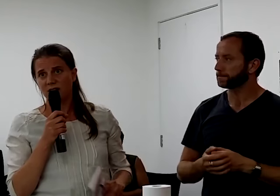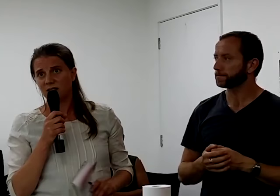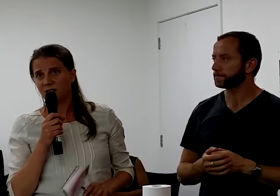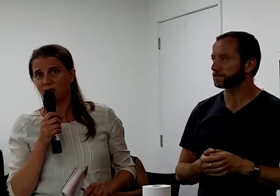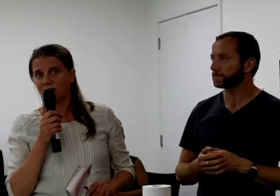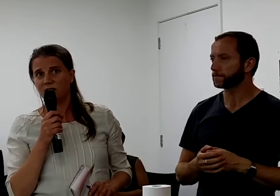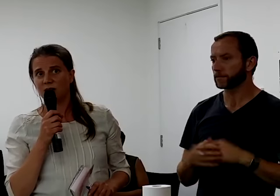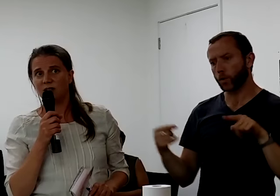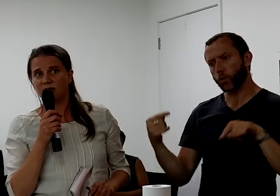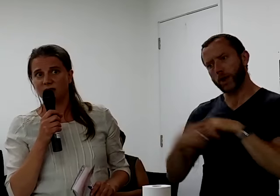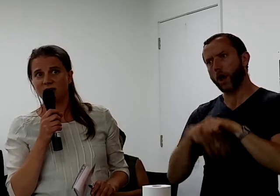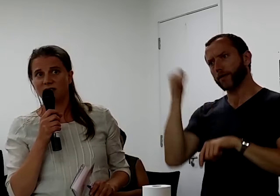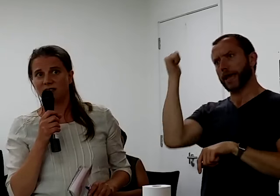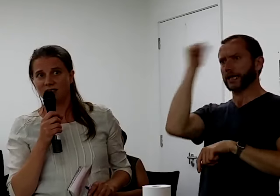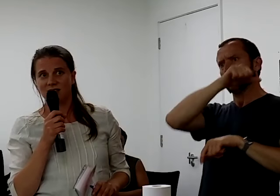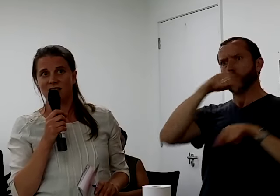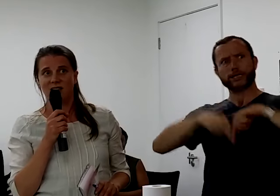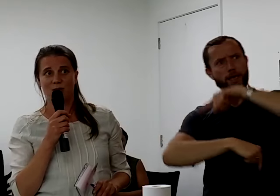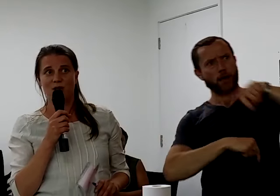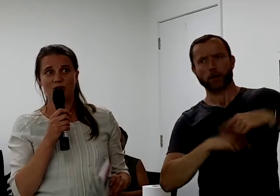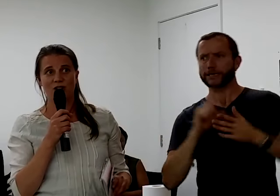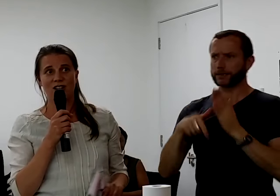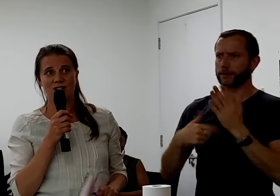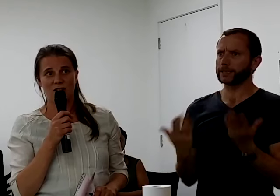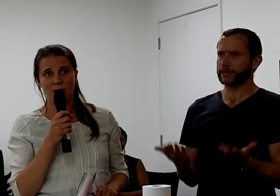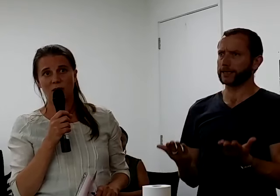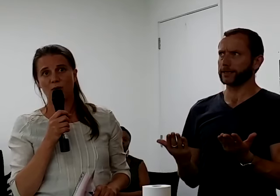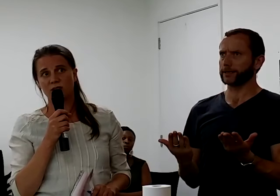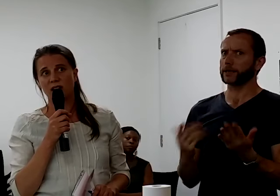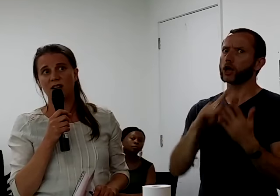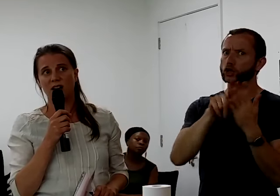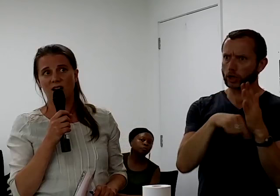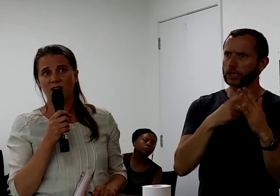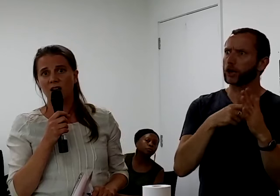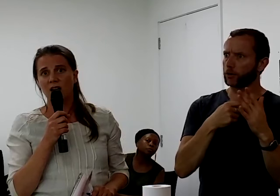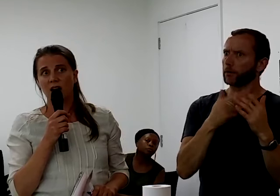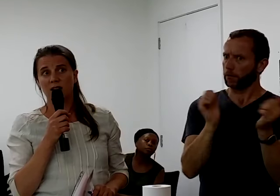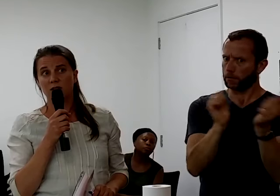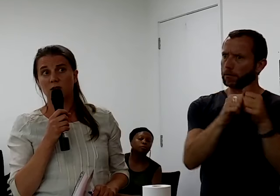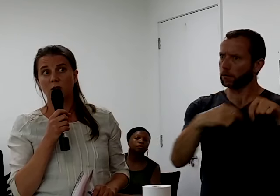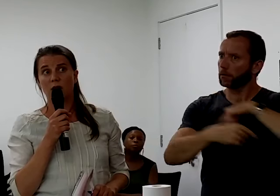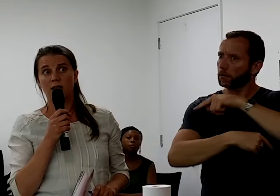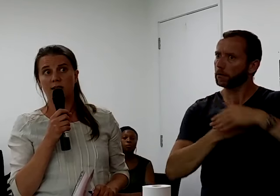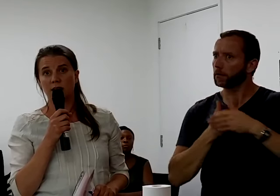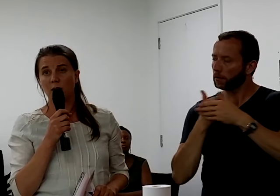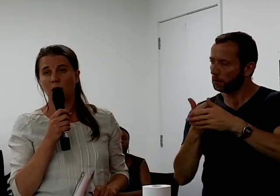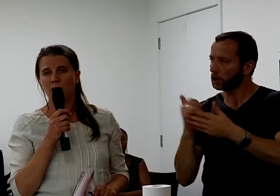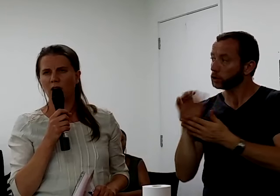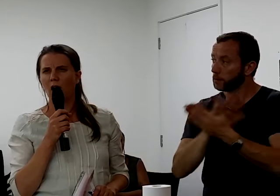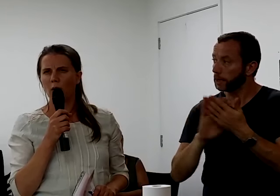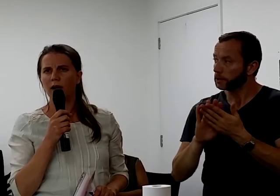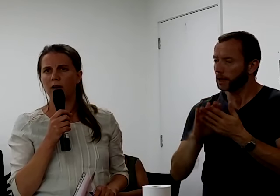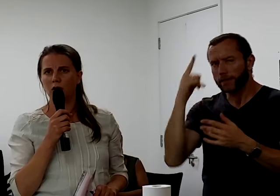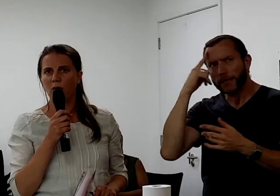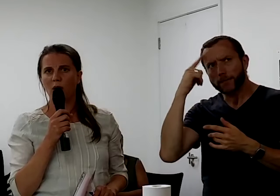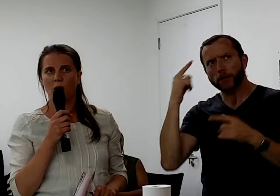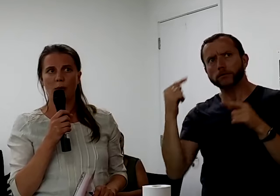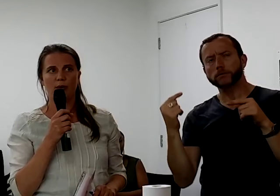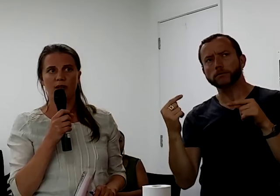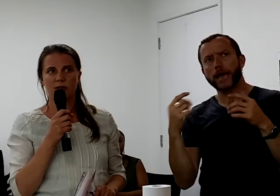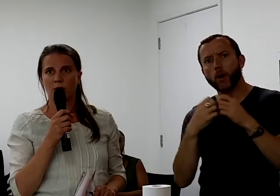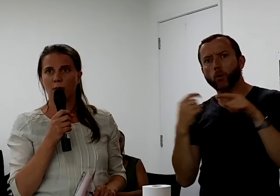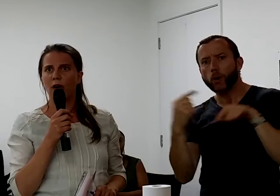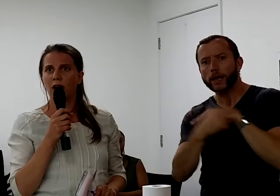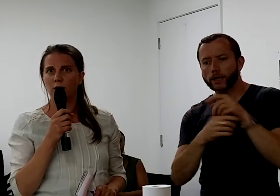are the experts on disability, and I'm sure John and Jeremy would say that. And so let's think about how we can